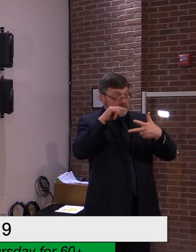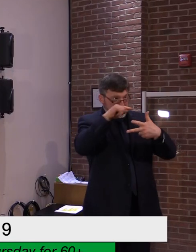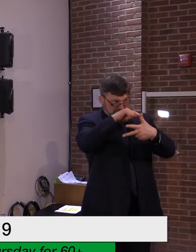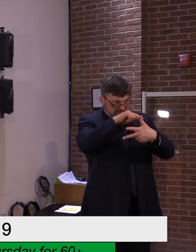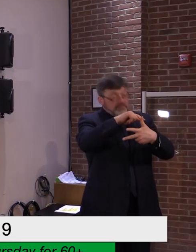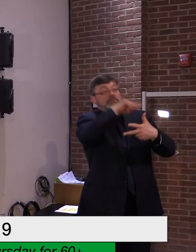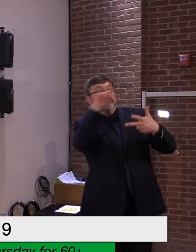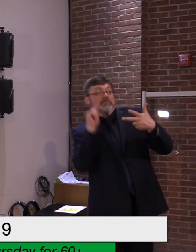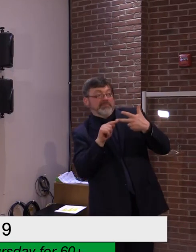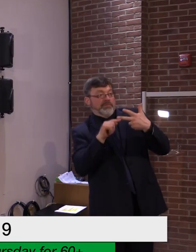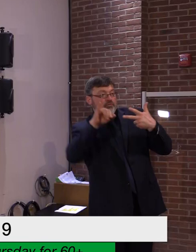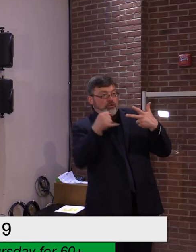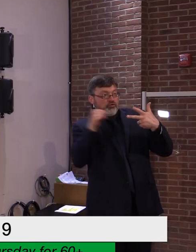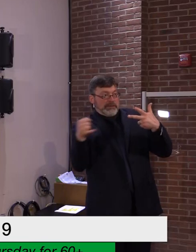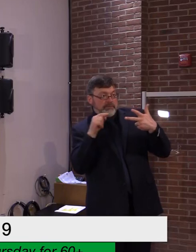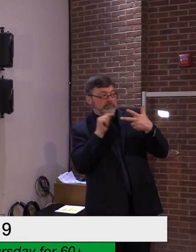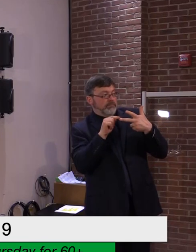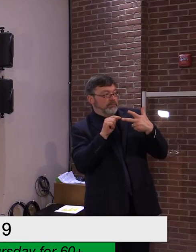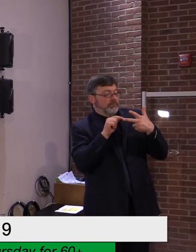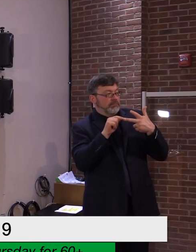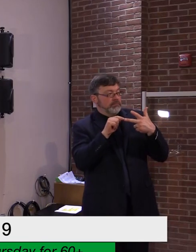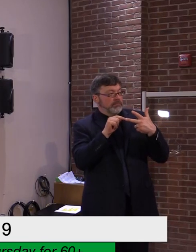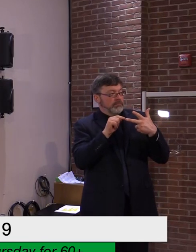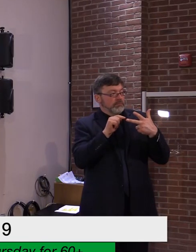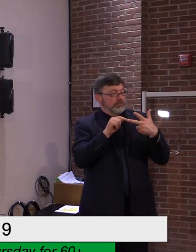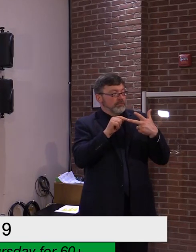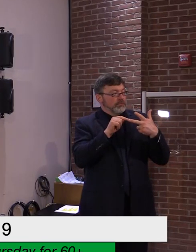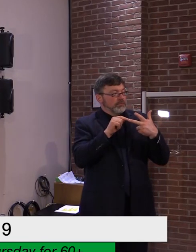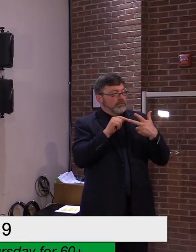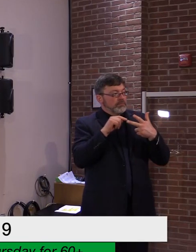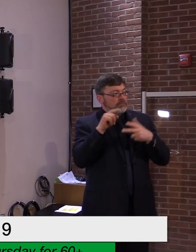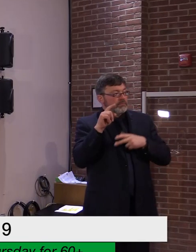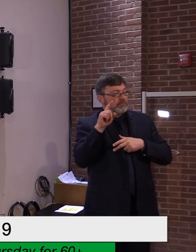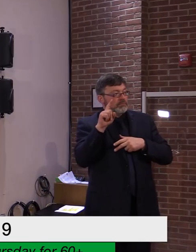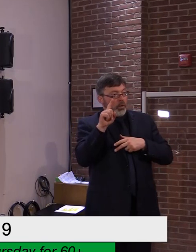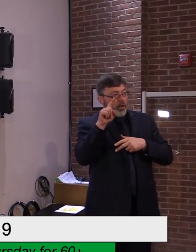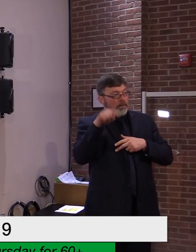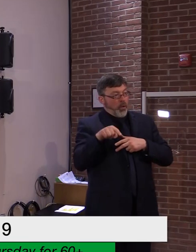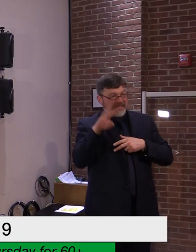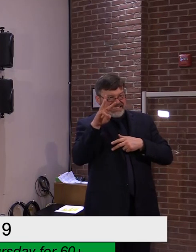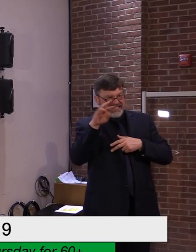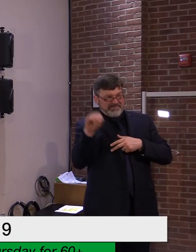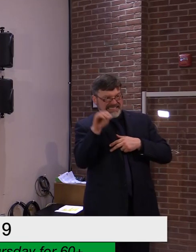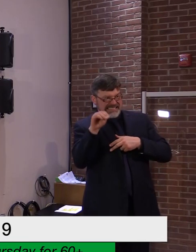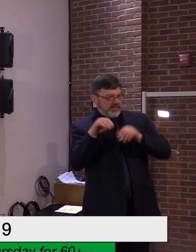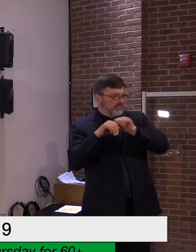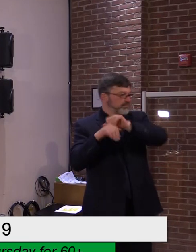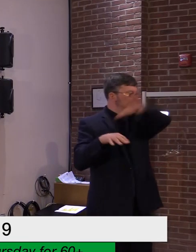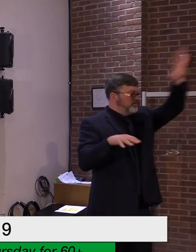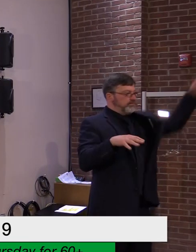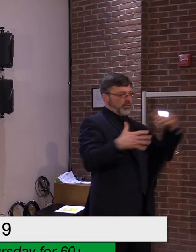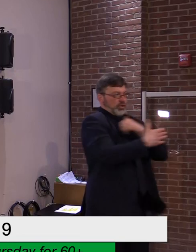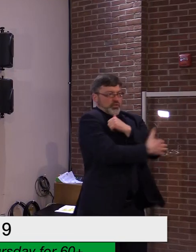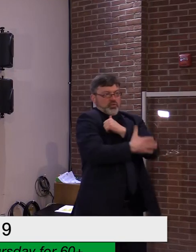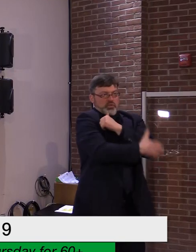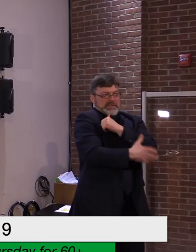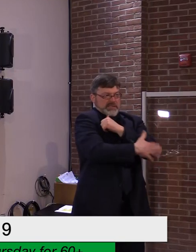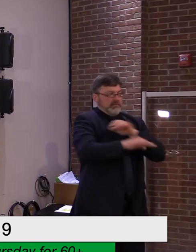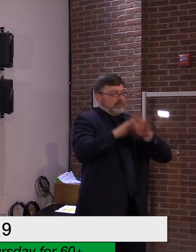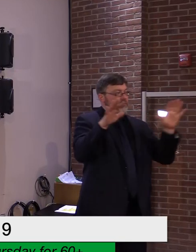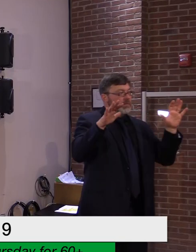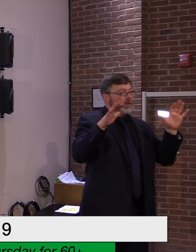they're distributing an additional 1.6 million doses. So that means